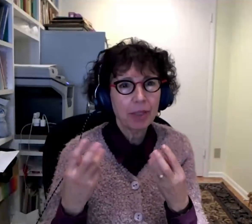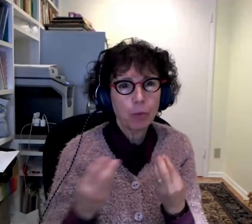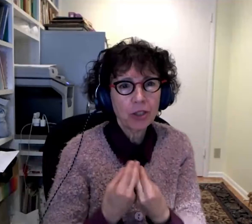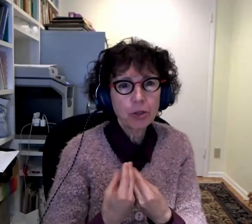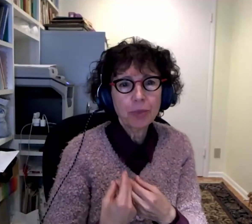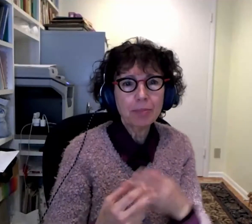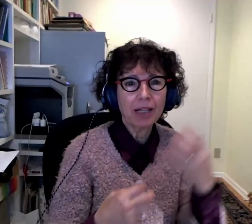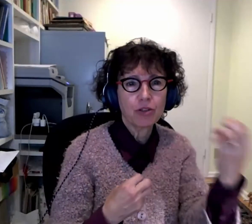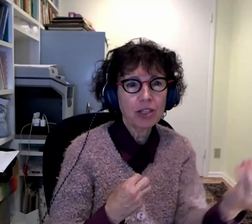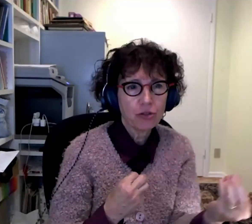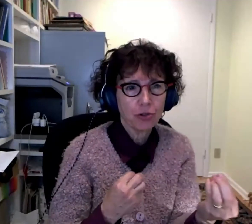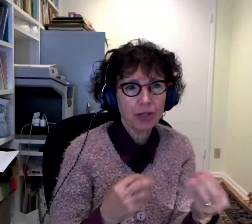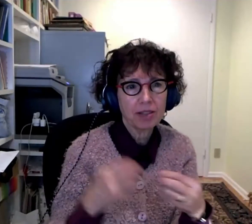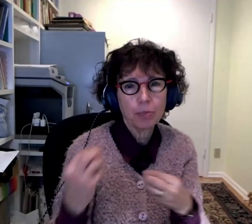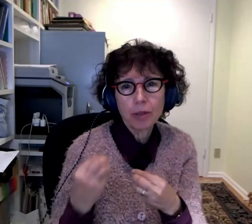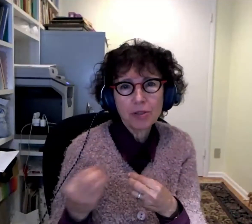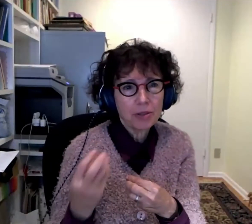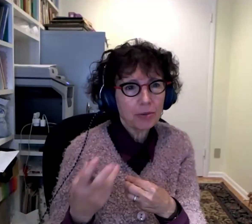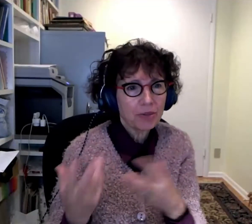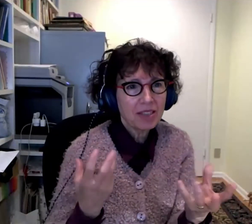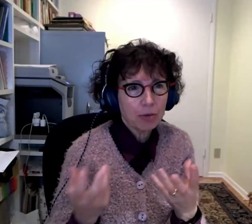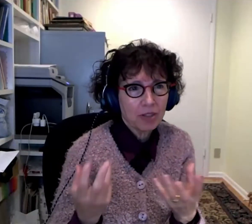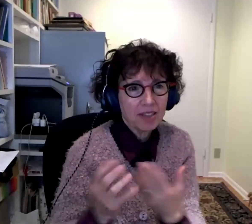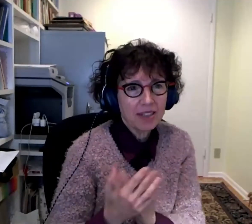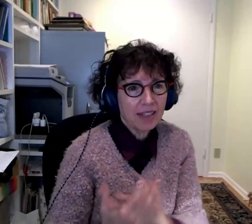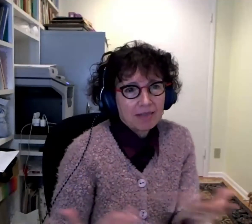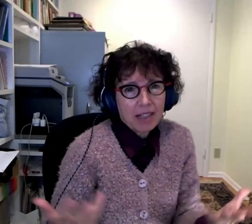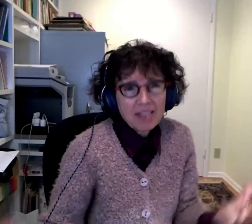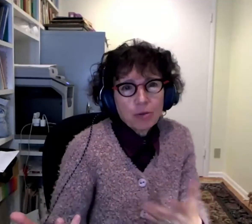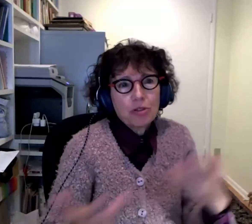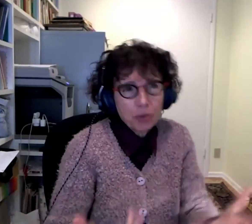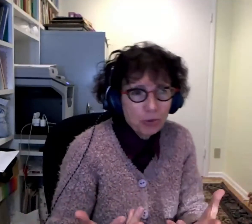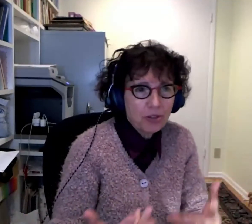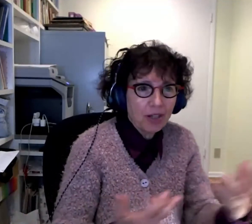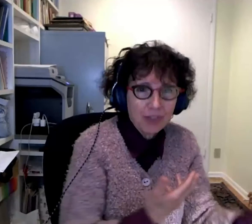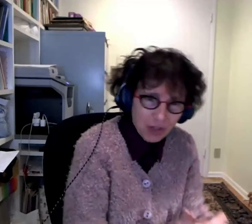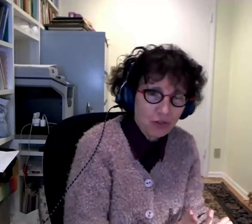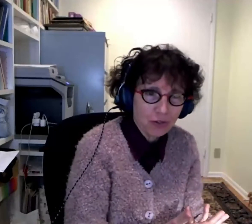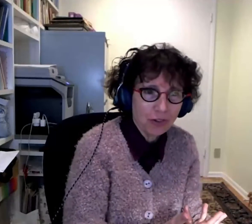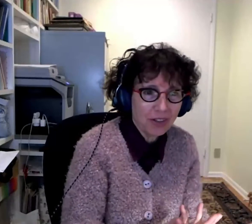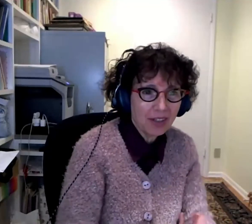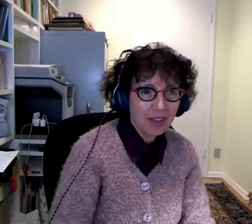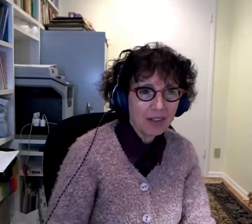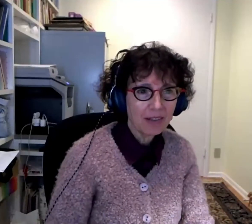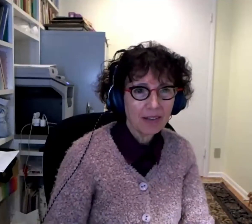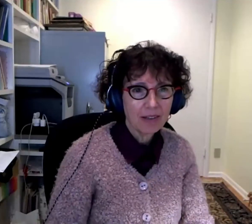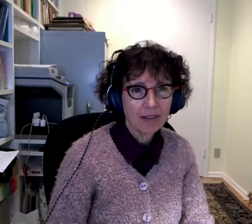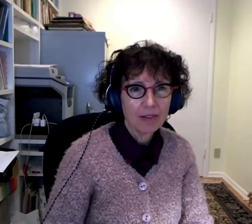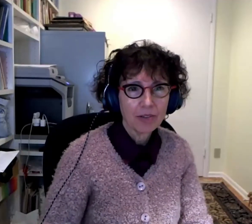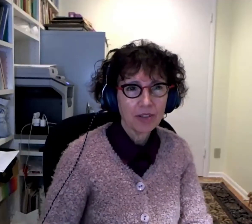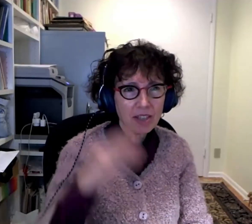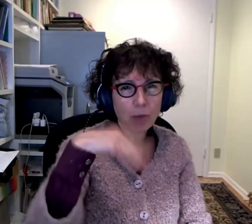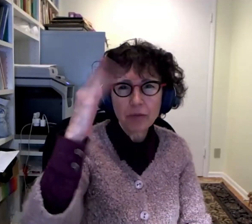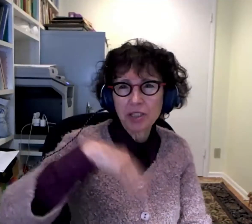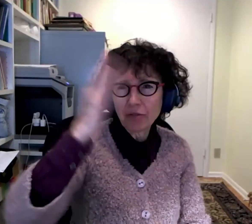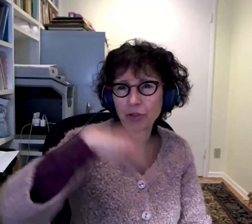same? I mean, what do you mean by gesture as opposed to discourse? Isn't it a discourse use of a gesture?